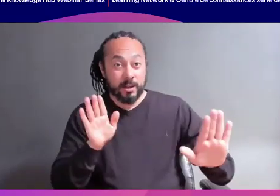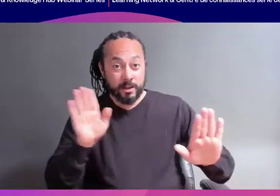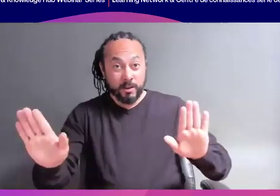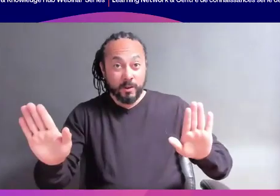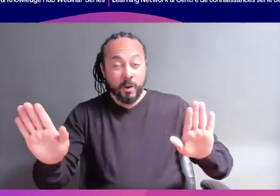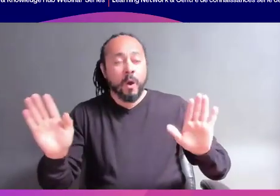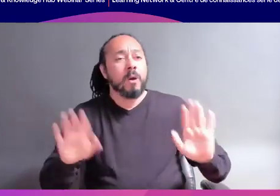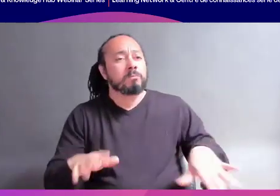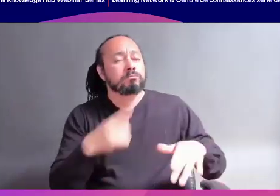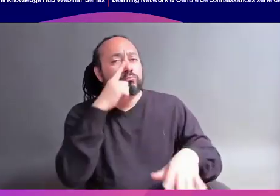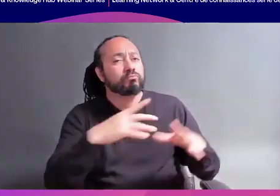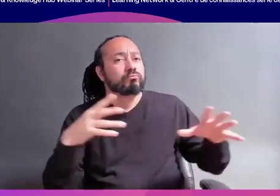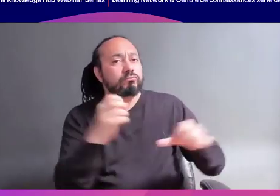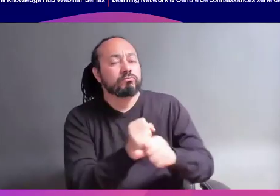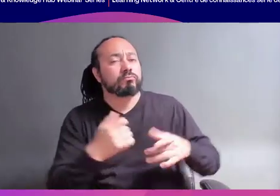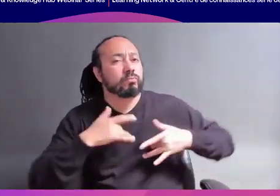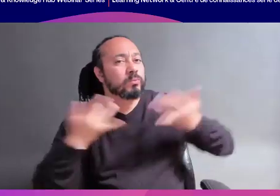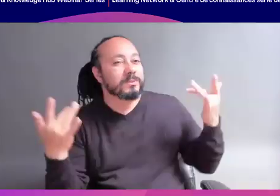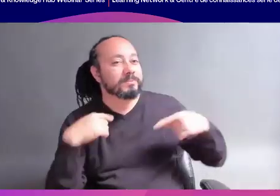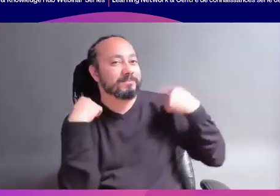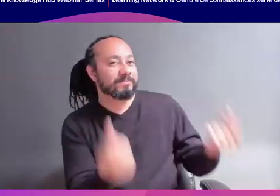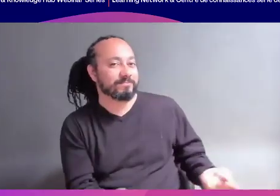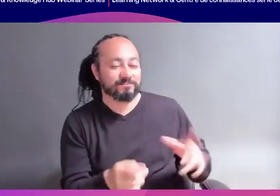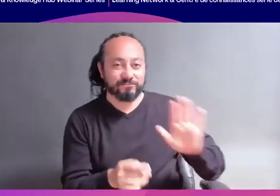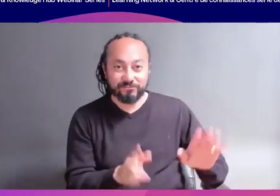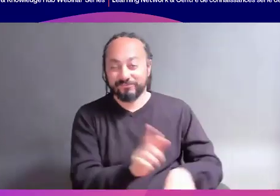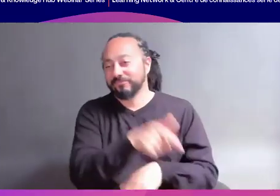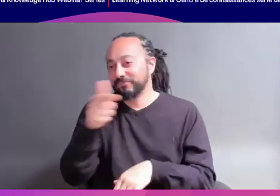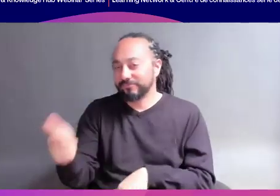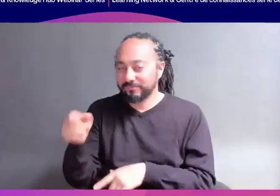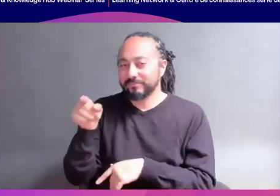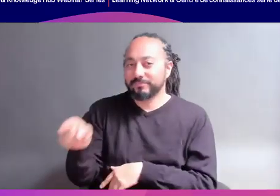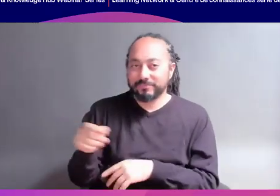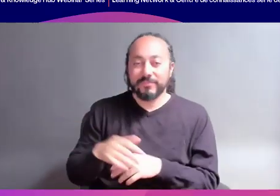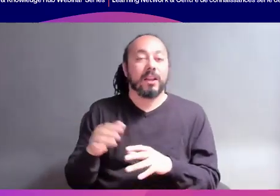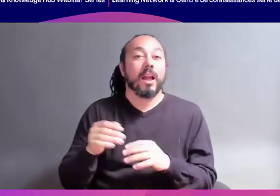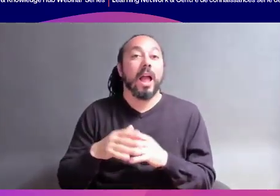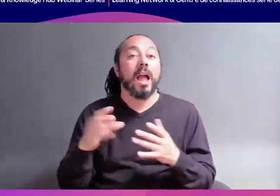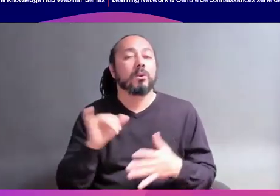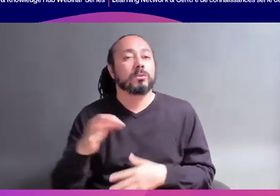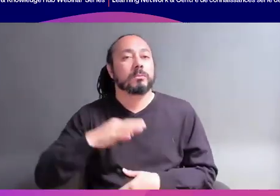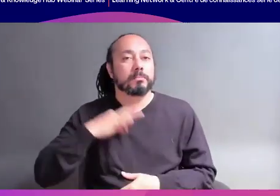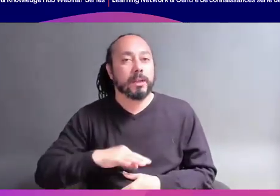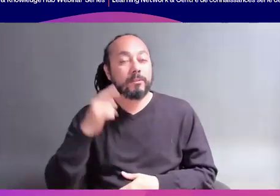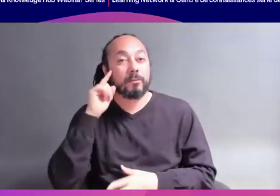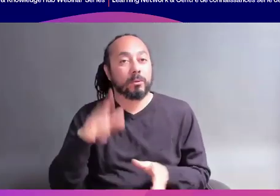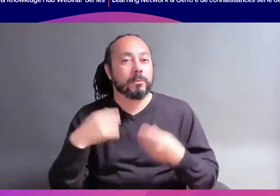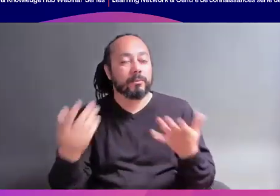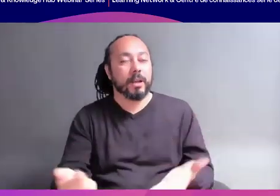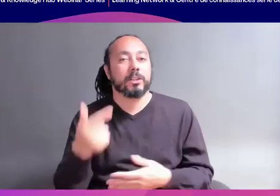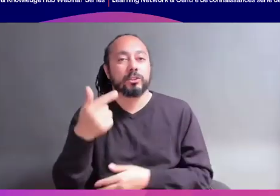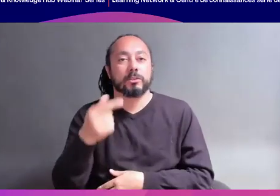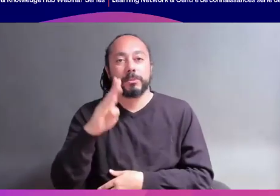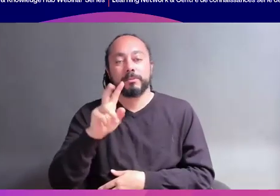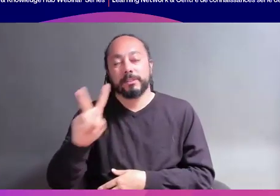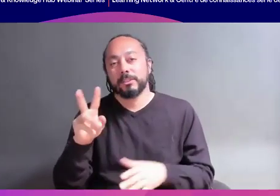have been engaged in. And to speak a bit about the benefits of providing gender-based violence services online